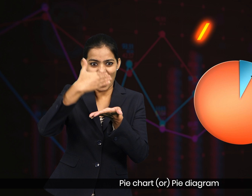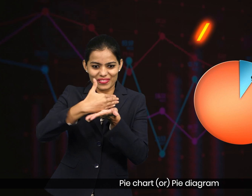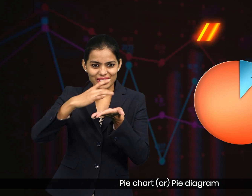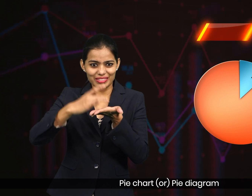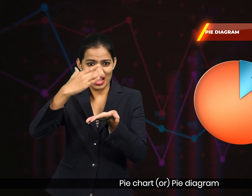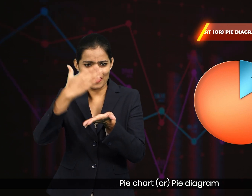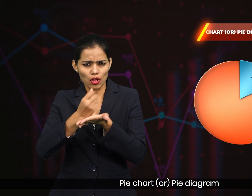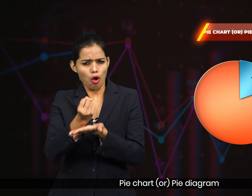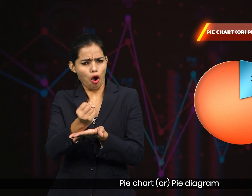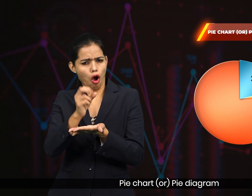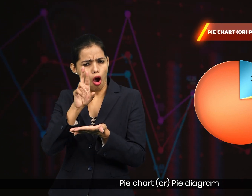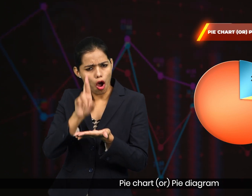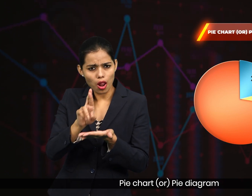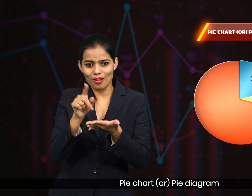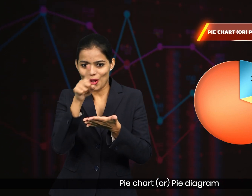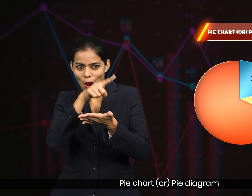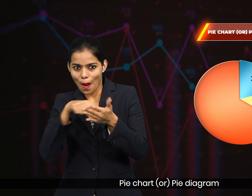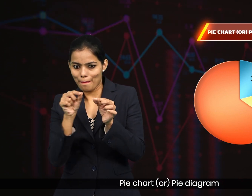Pie chart or pie diagram.